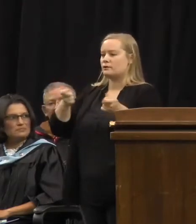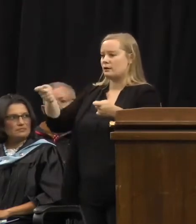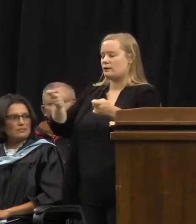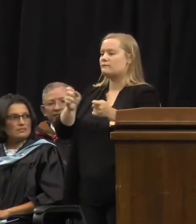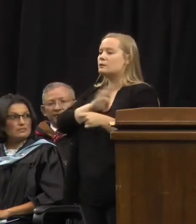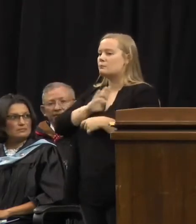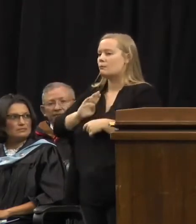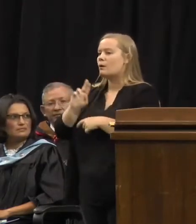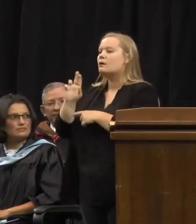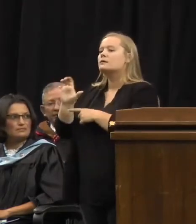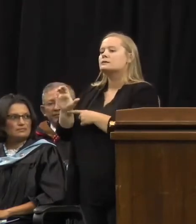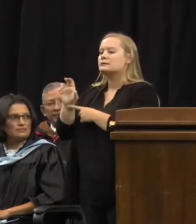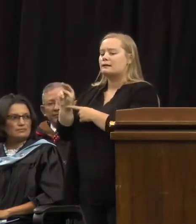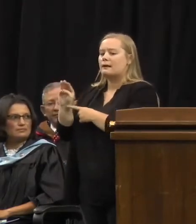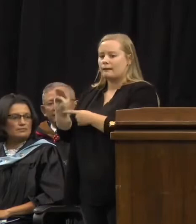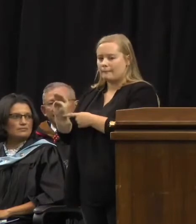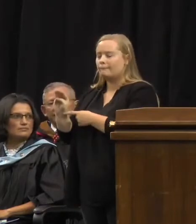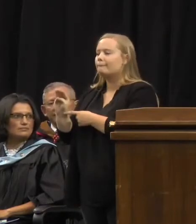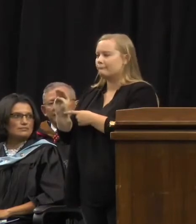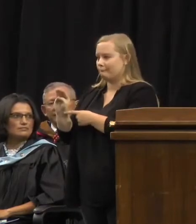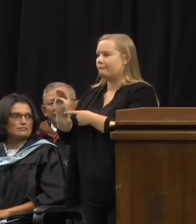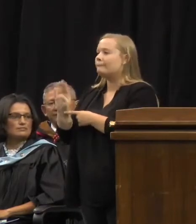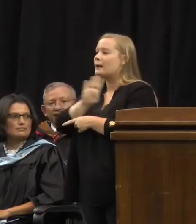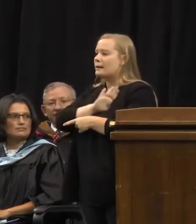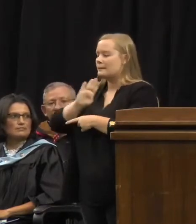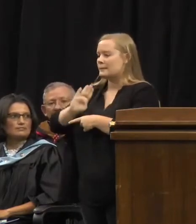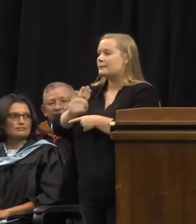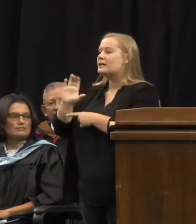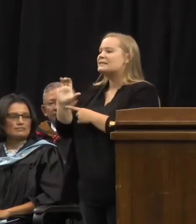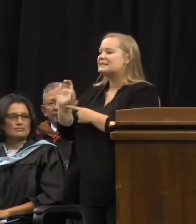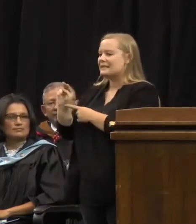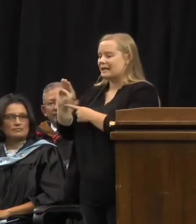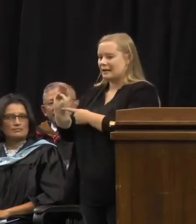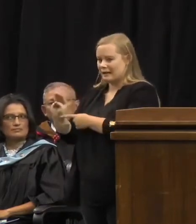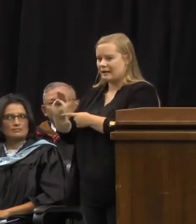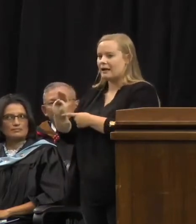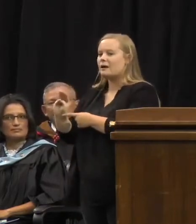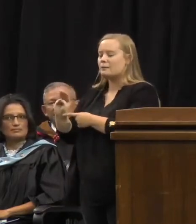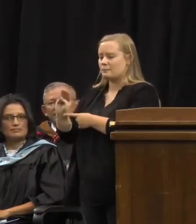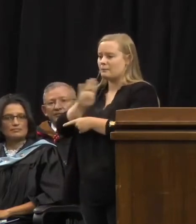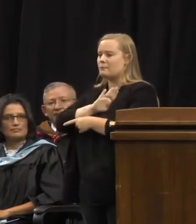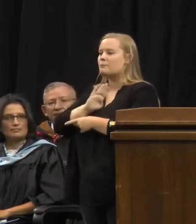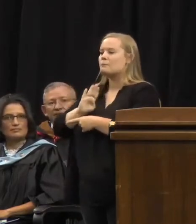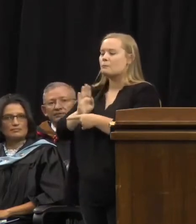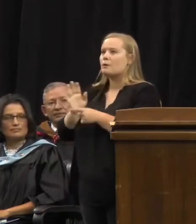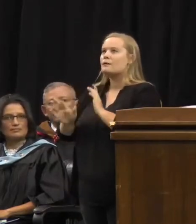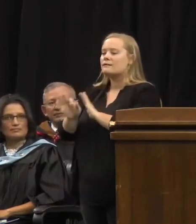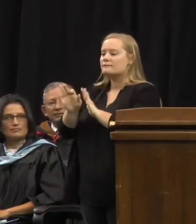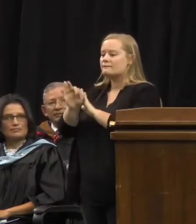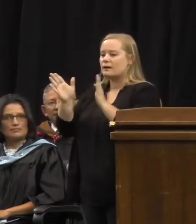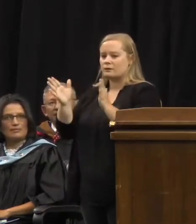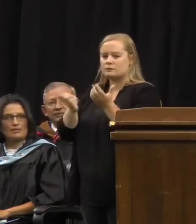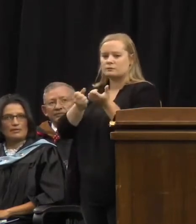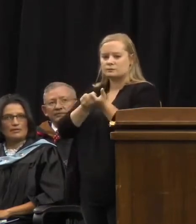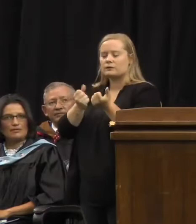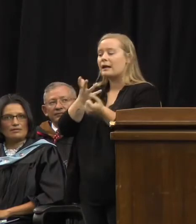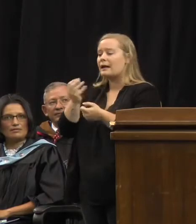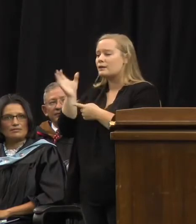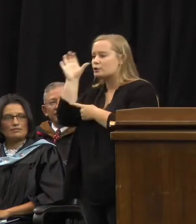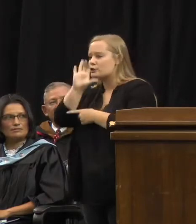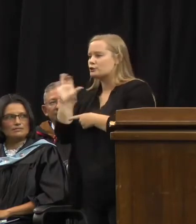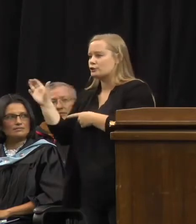Community College. She was a member of the CNM Foundation Board of Directors and the CNM Presidential Search